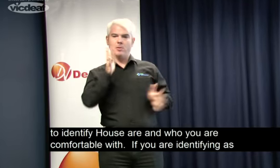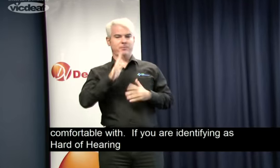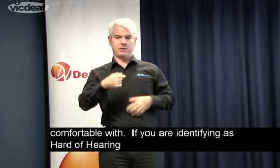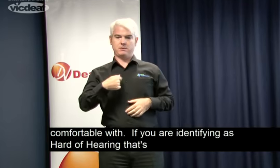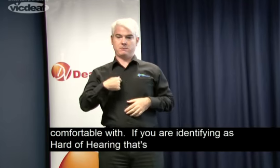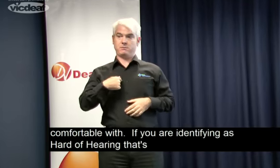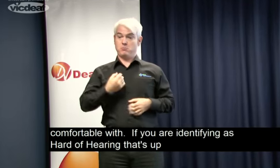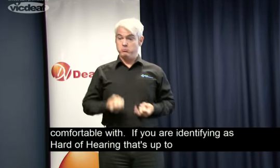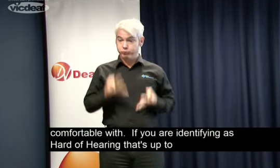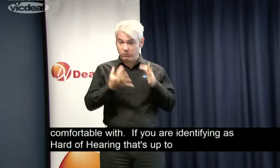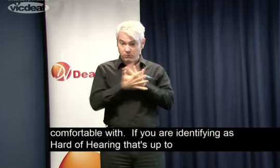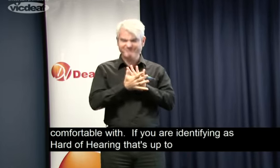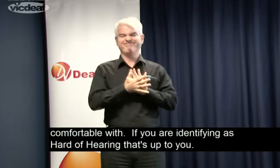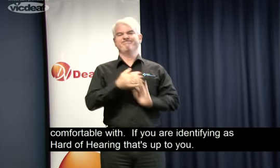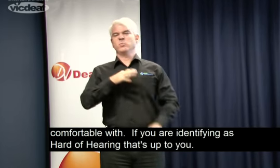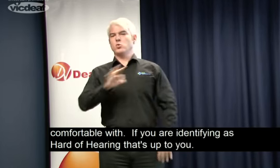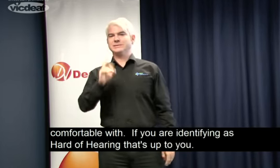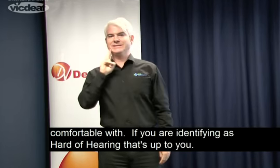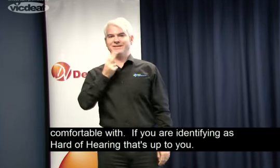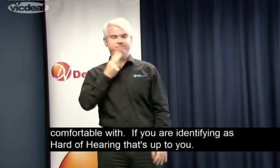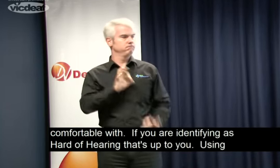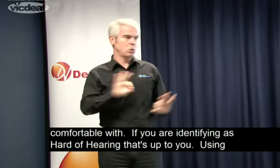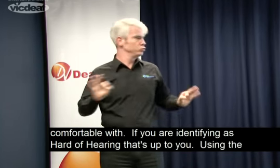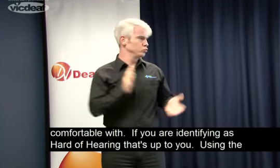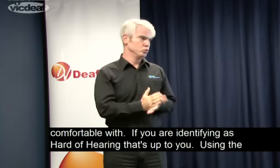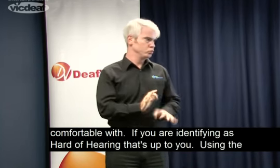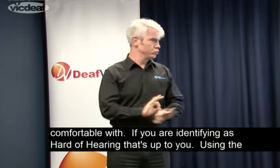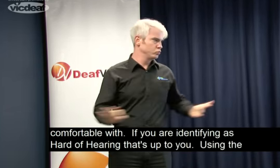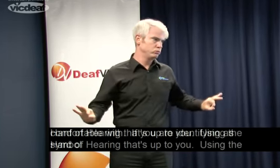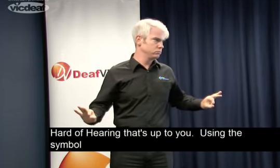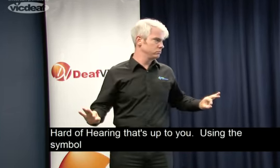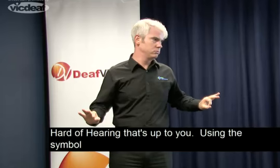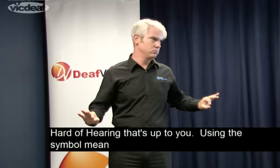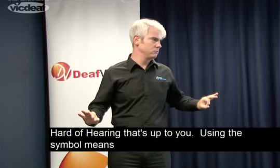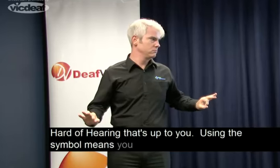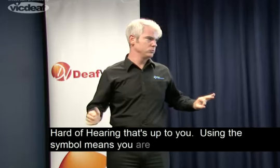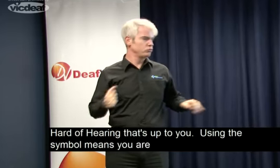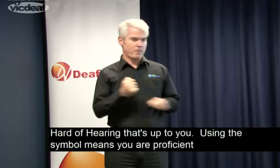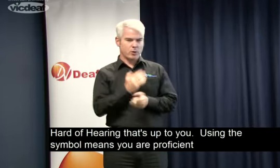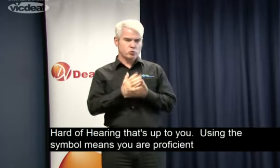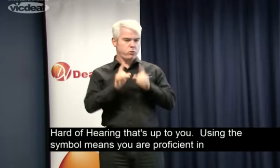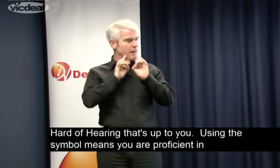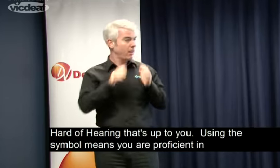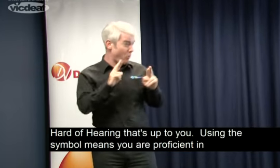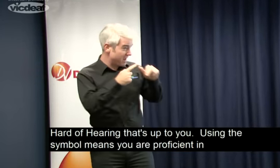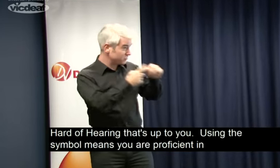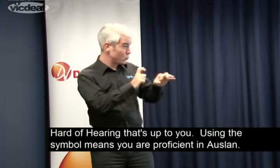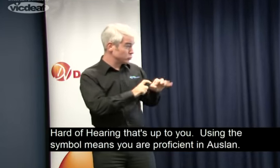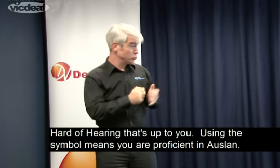It means you're proficient in Auslan, that's all. So if you don't receive the symbol, it doesn't mean that you're not recognised as a signing